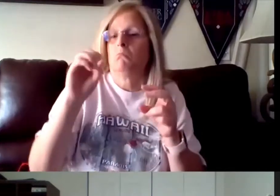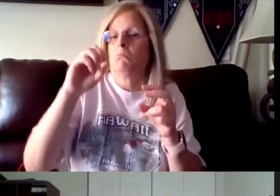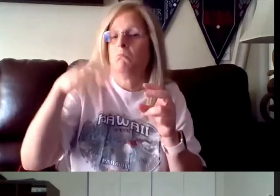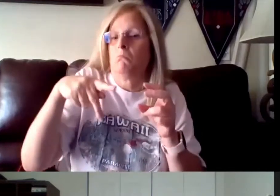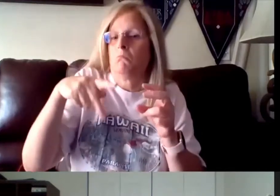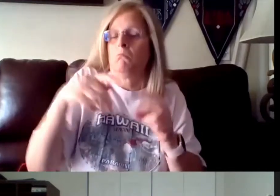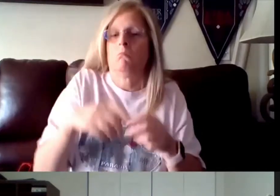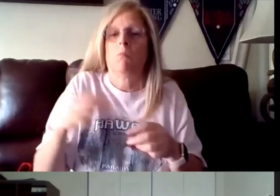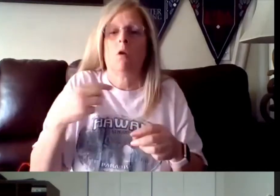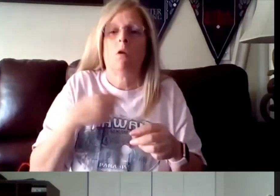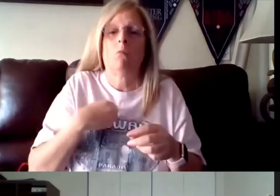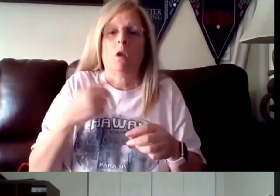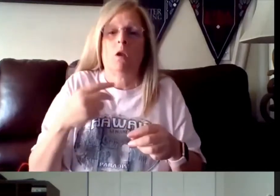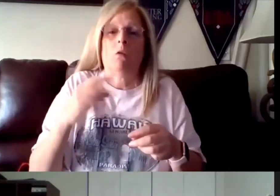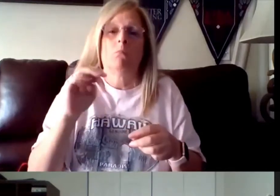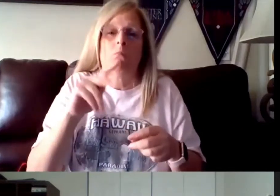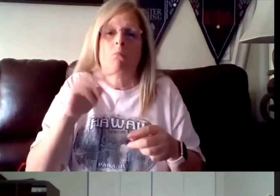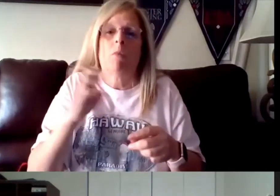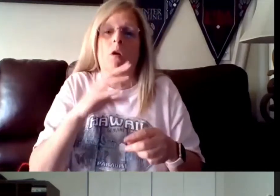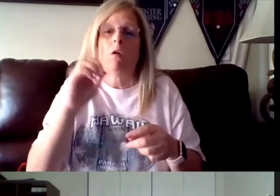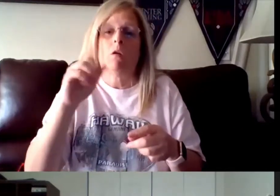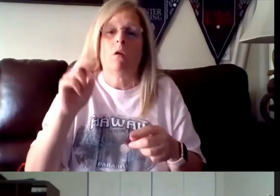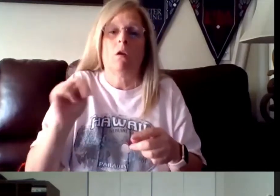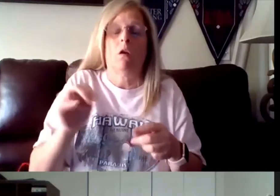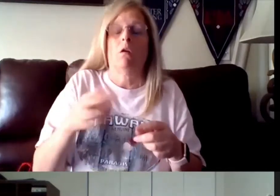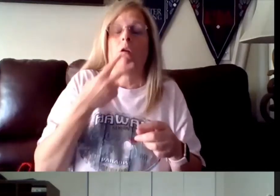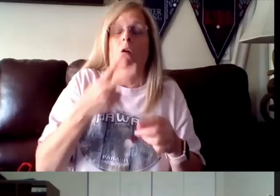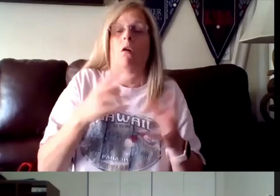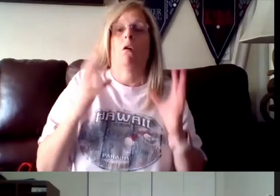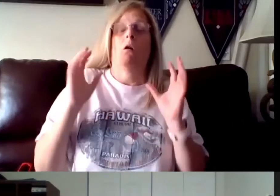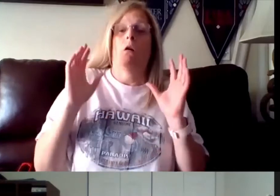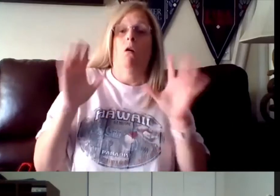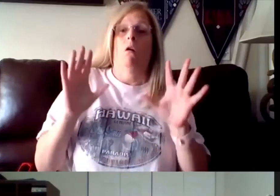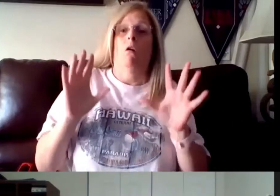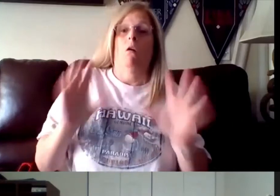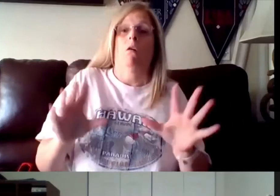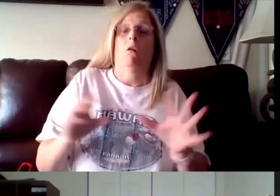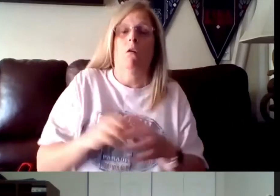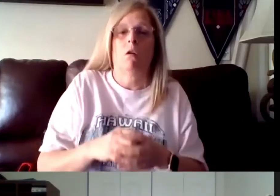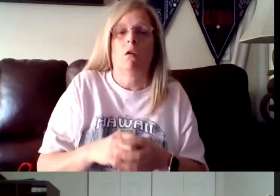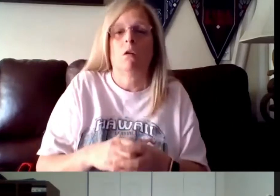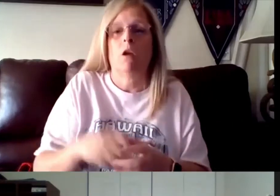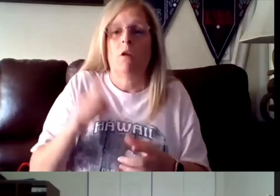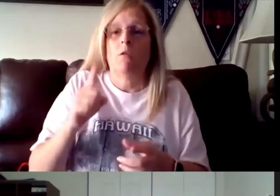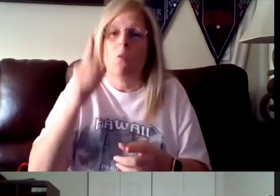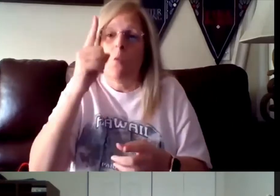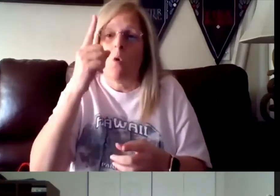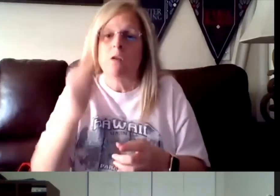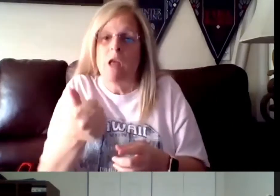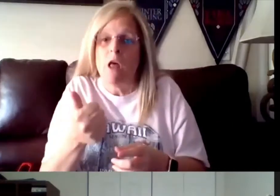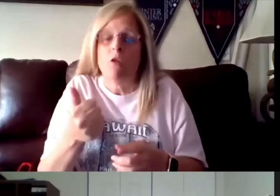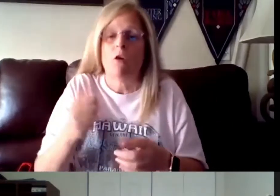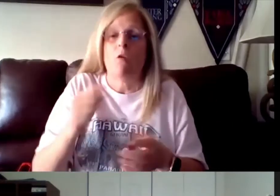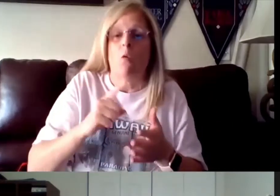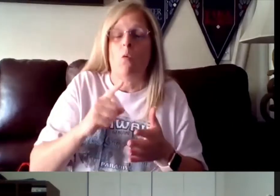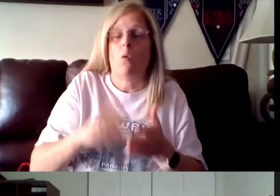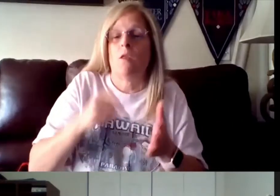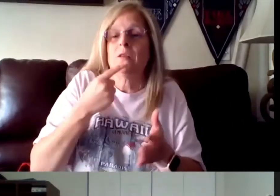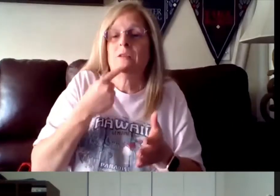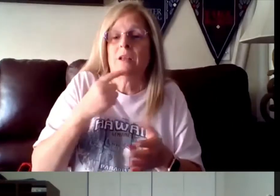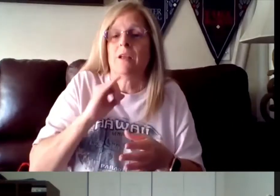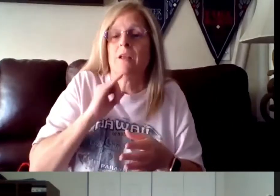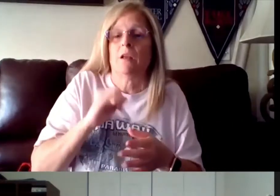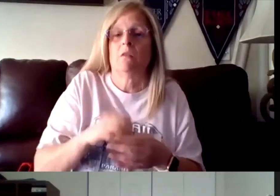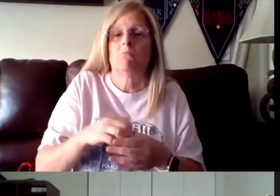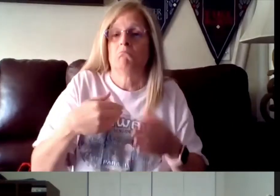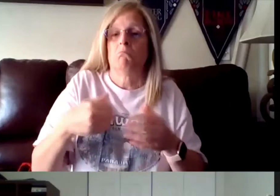heard about it, we went, holy cow. If this is one-tenth as good as they say it is, anybody can